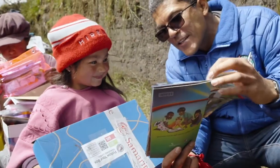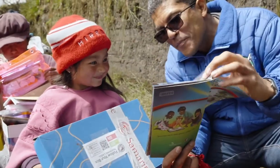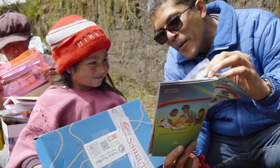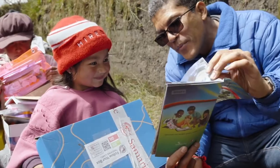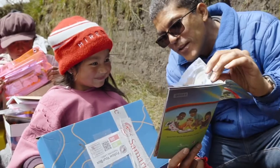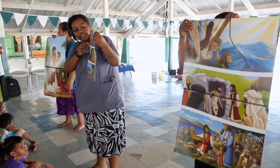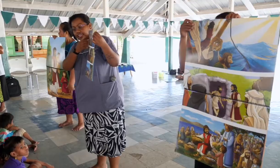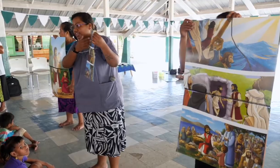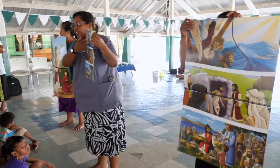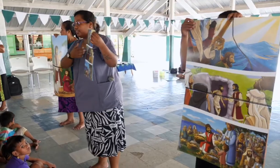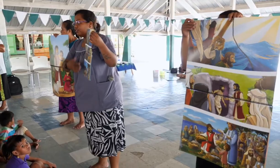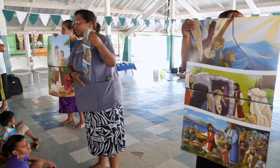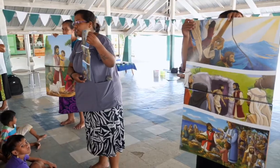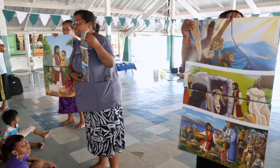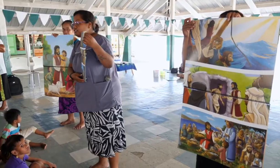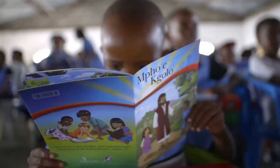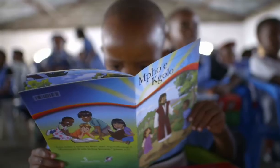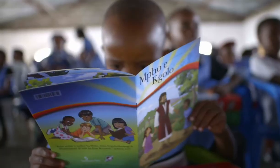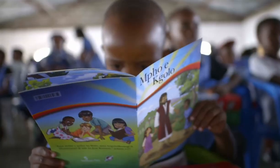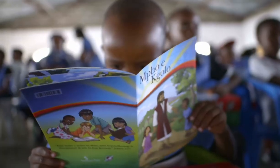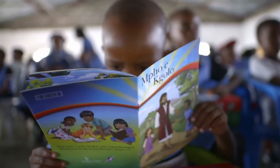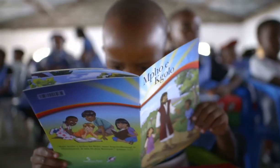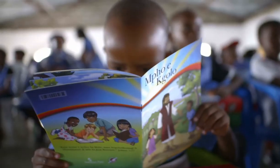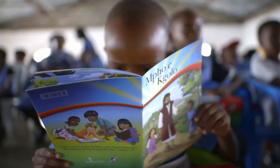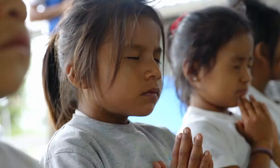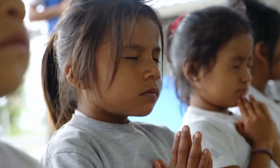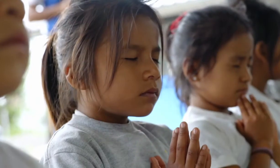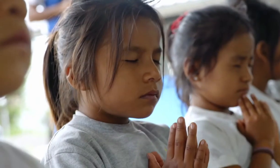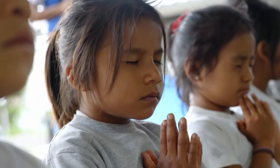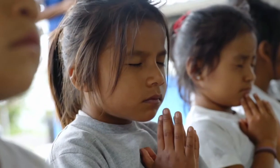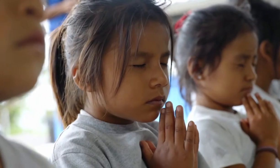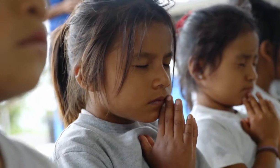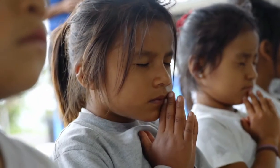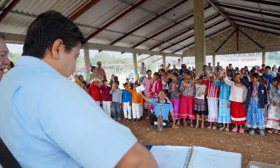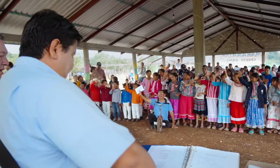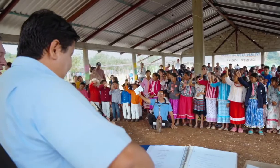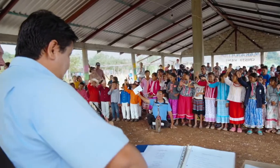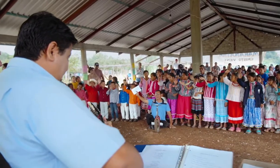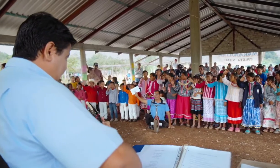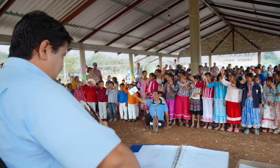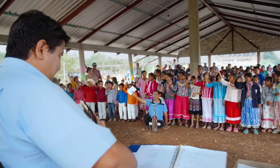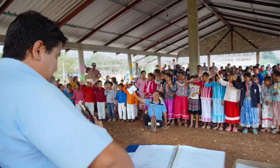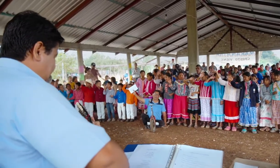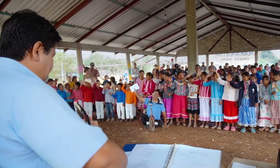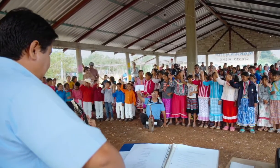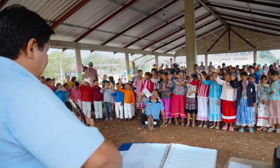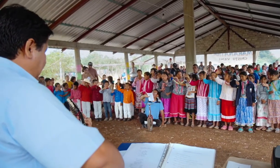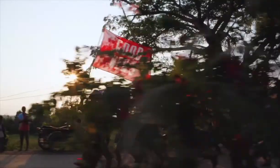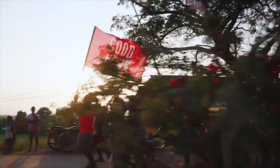It's a gospel opportunity. It's the chance for the children to change the entire life. The word of God is spreading. The gospel